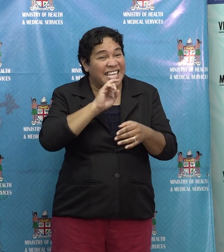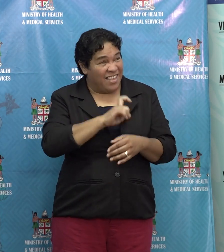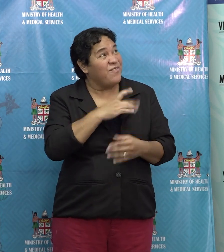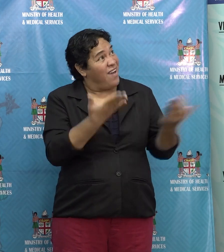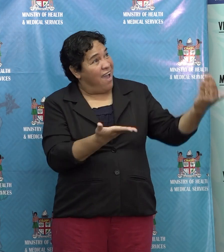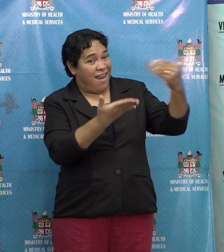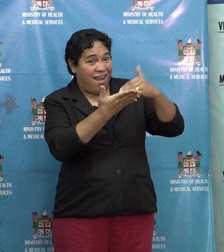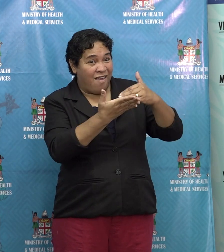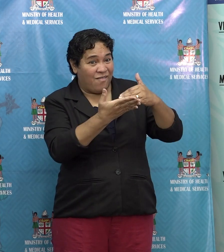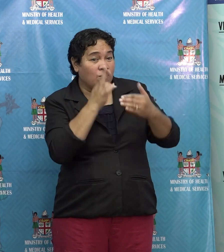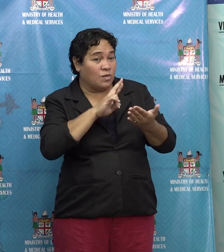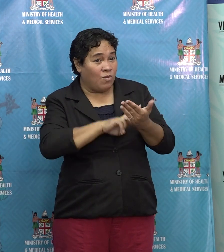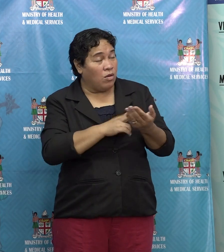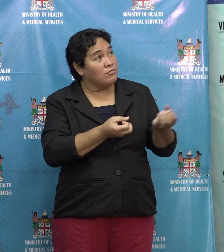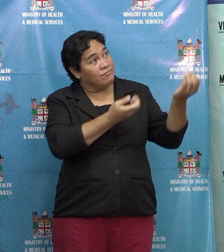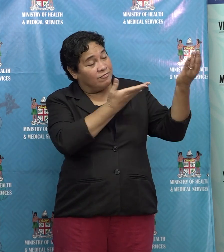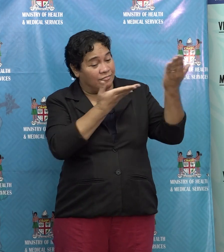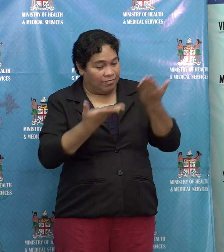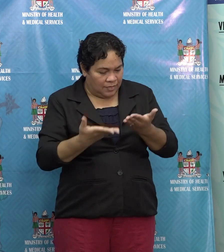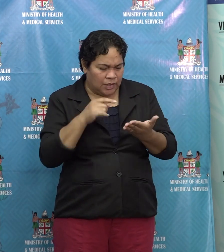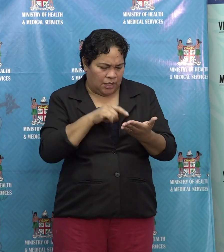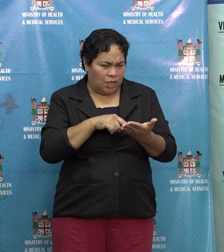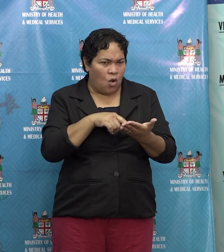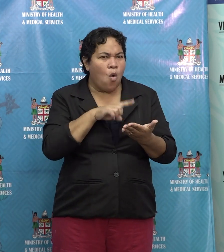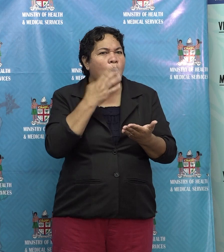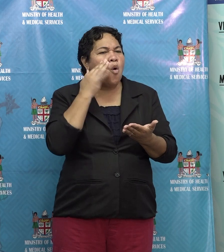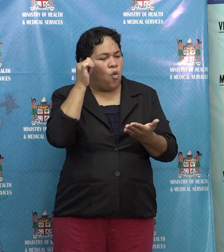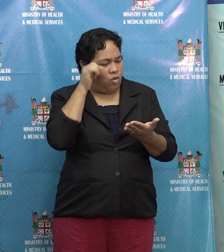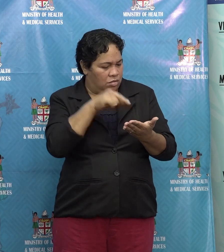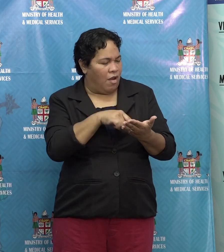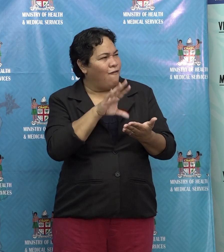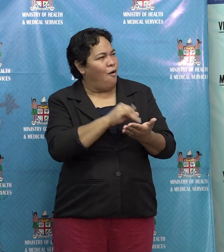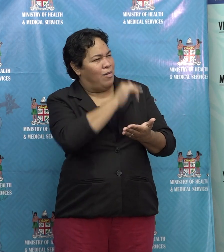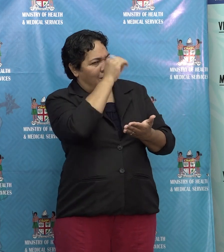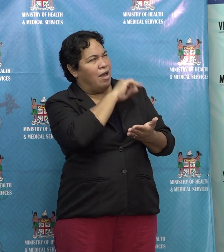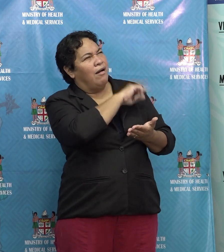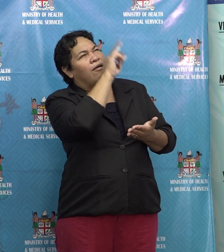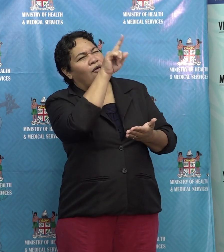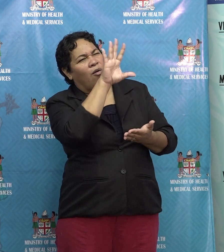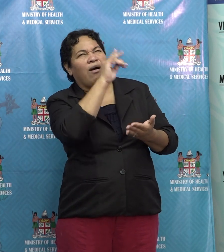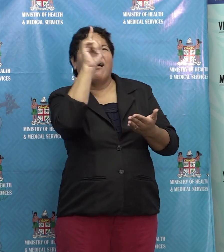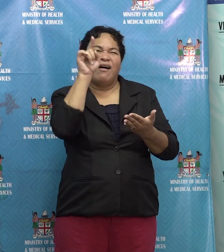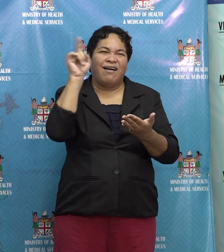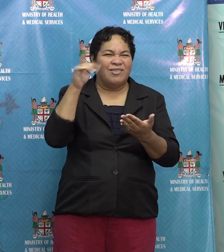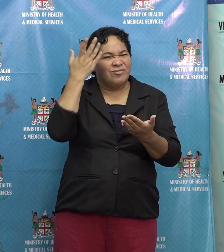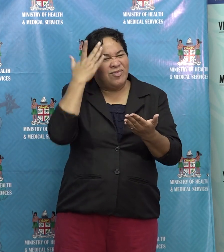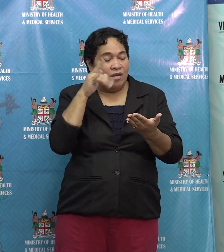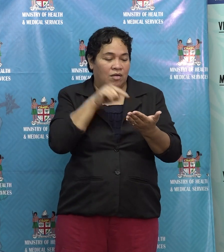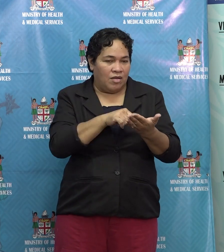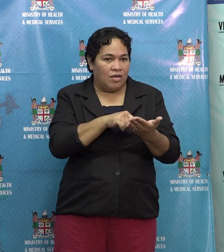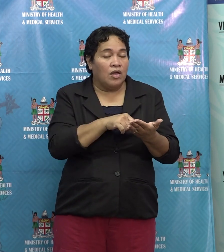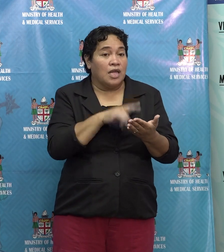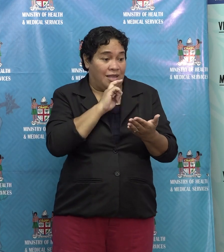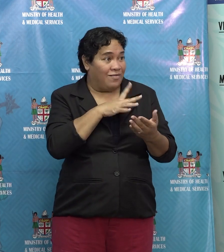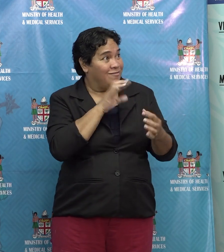if the sequencing or if the evolution of the infection is tracked adequately from its